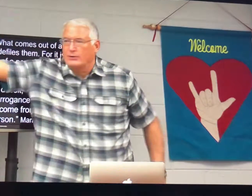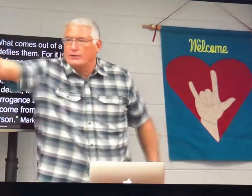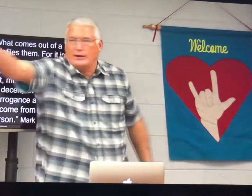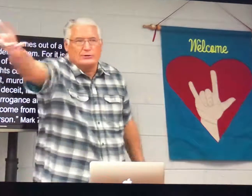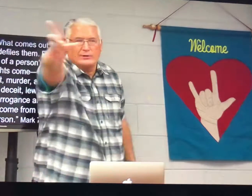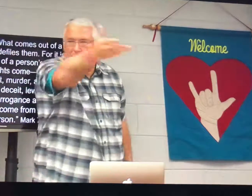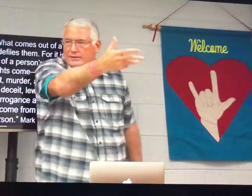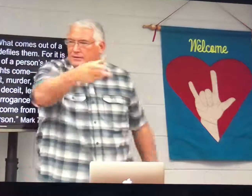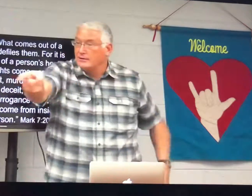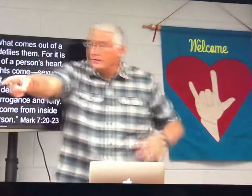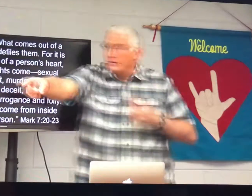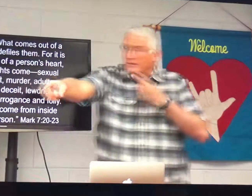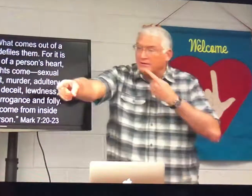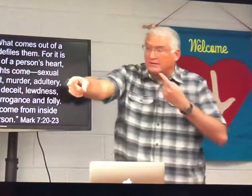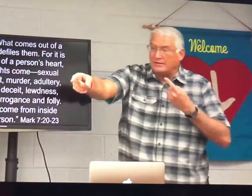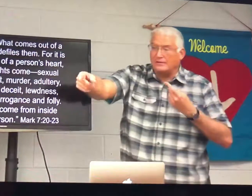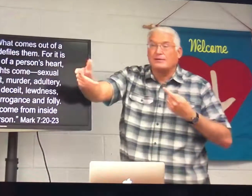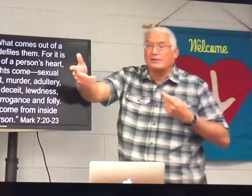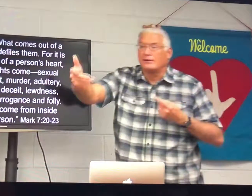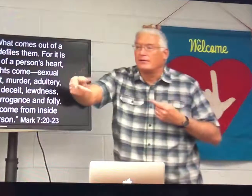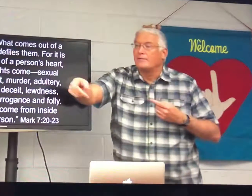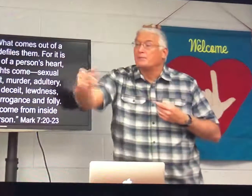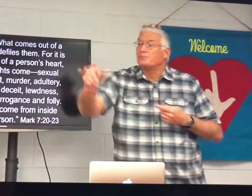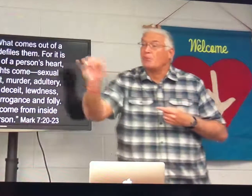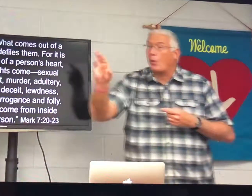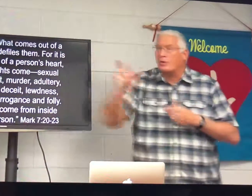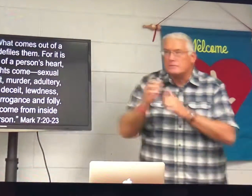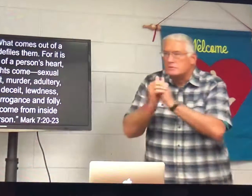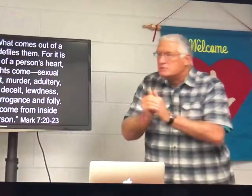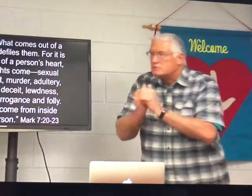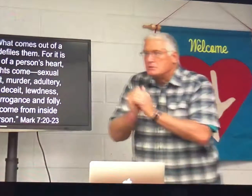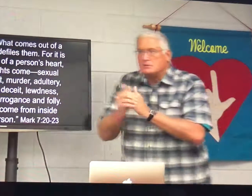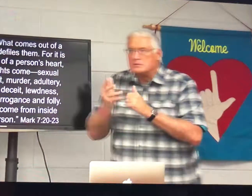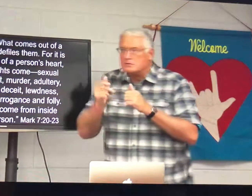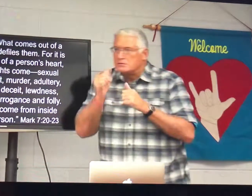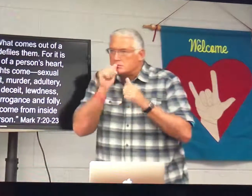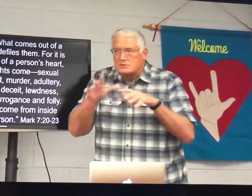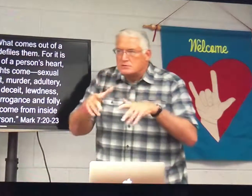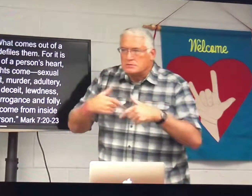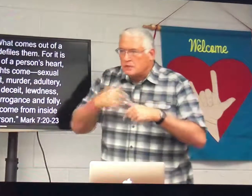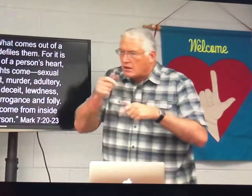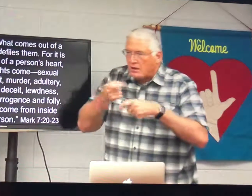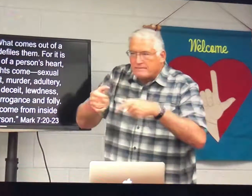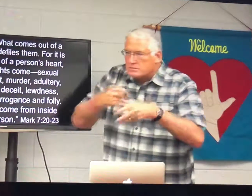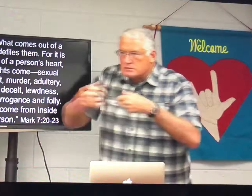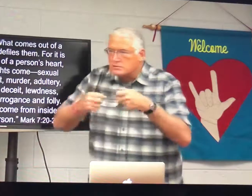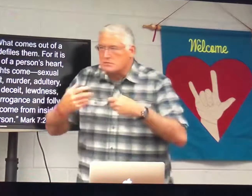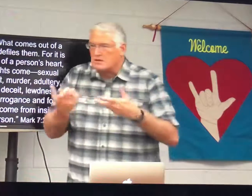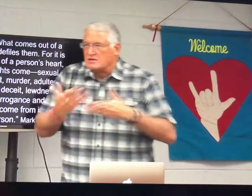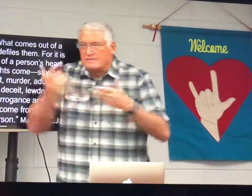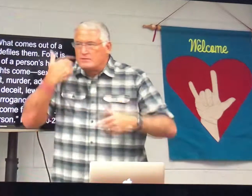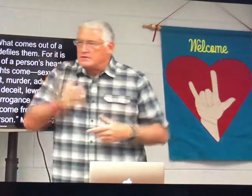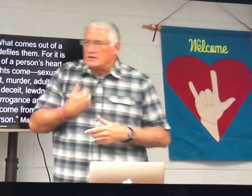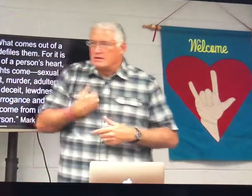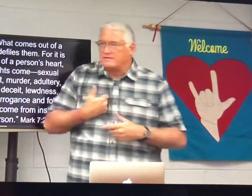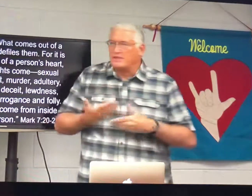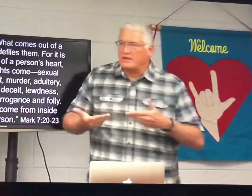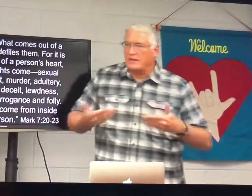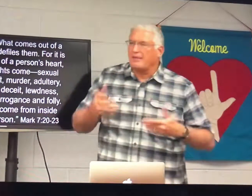and down the line. They have statistically fell well short of what they obviously were expecting.